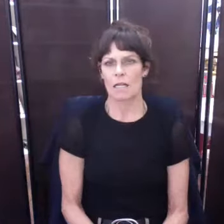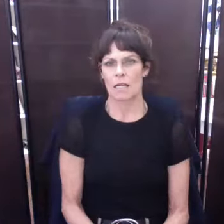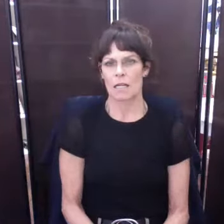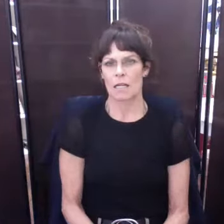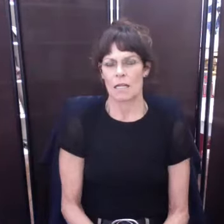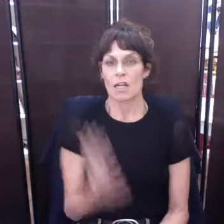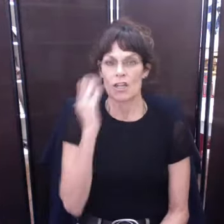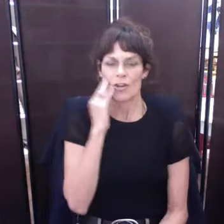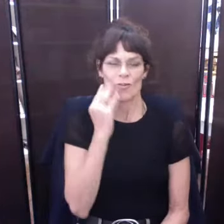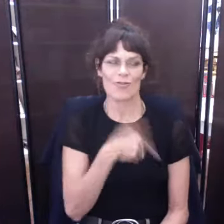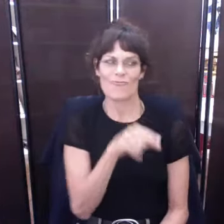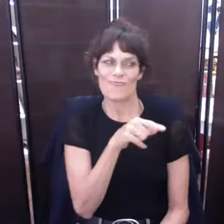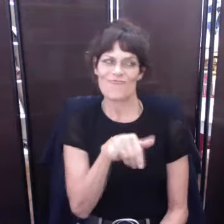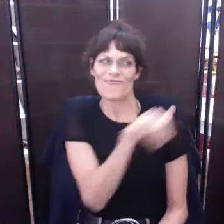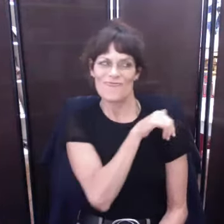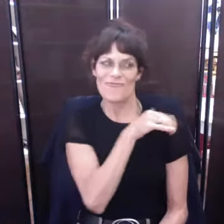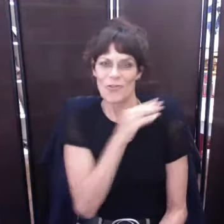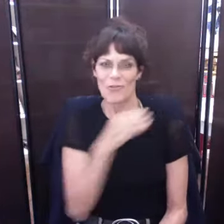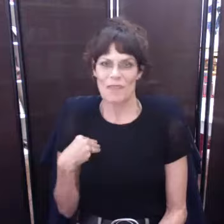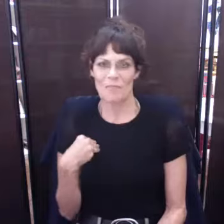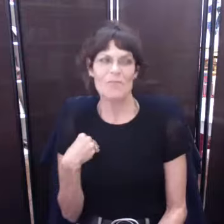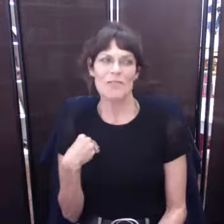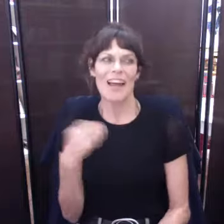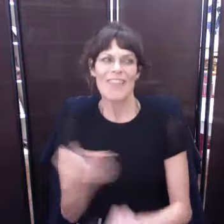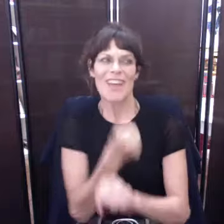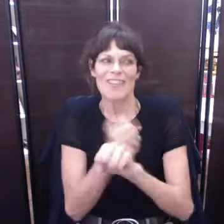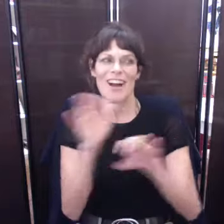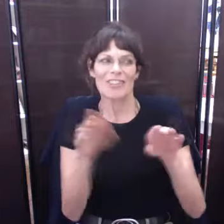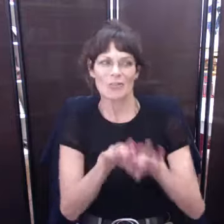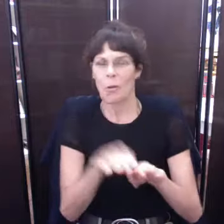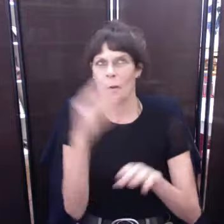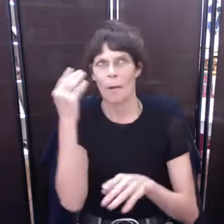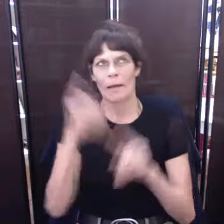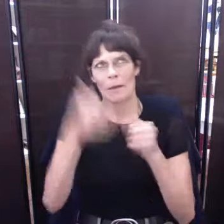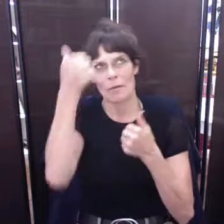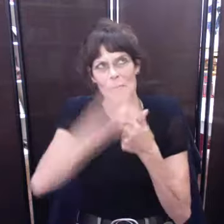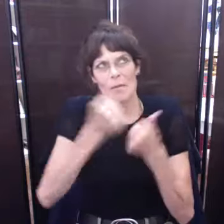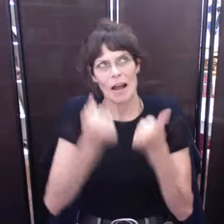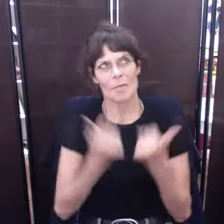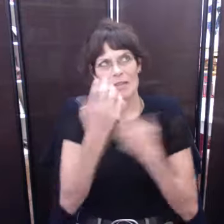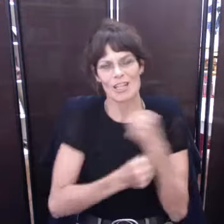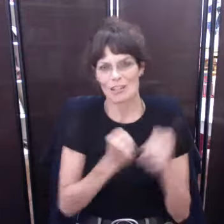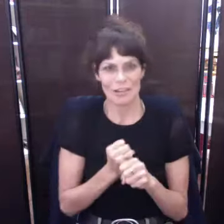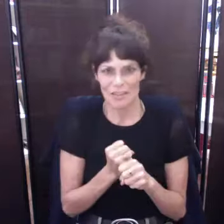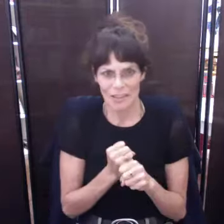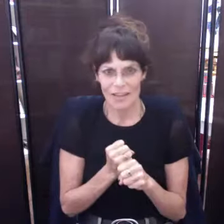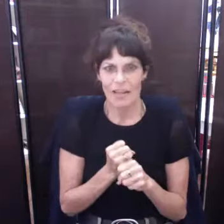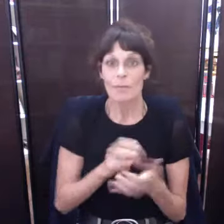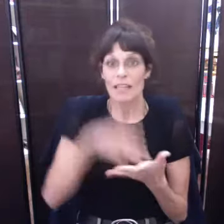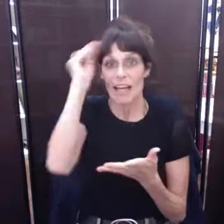farts, they locked me out of that club for I don't know how many years. And then I started learning the traditions just by verbal.